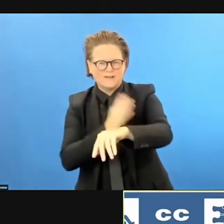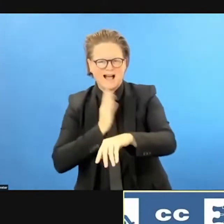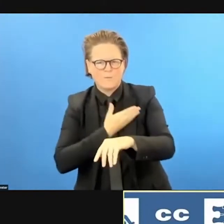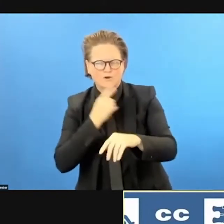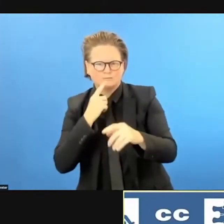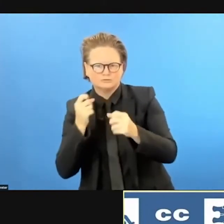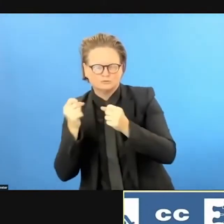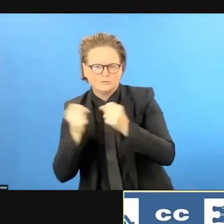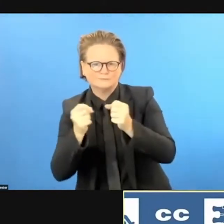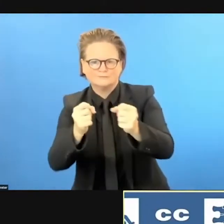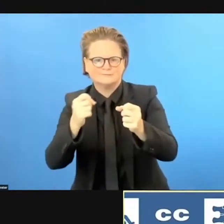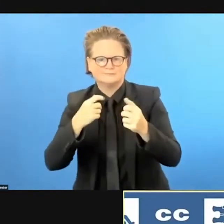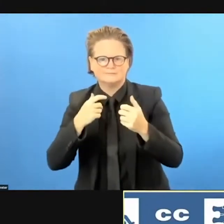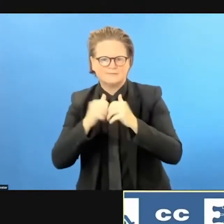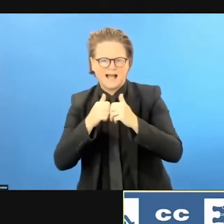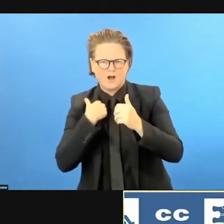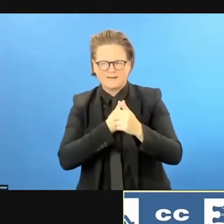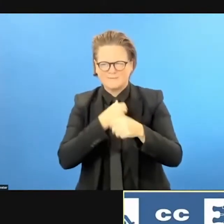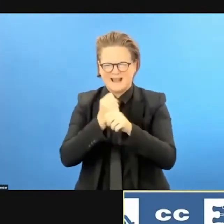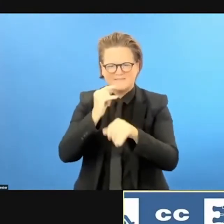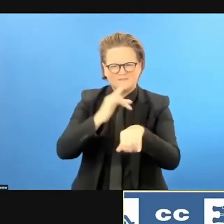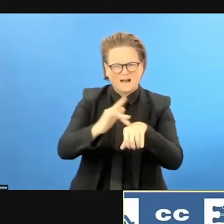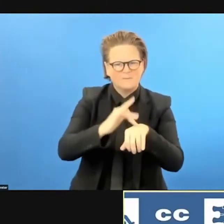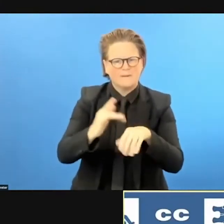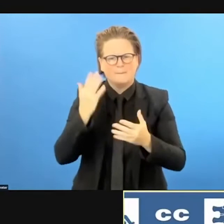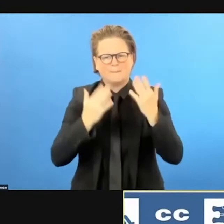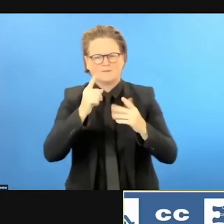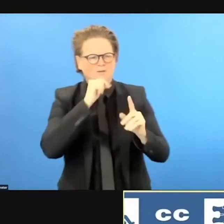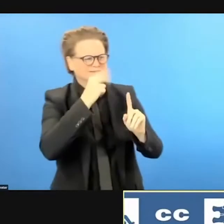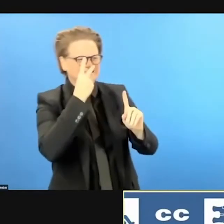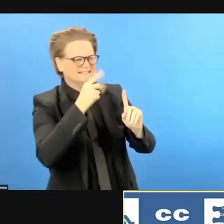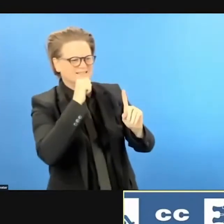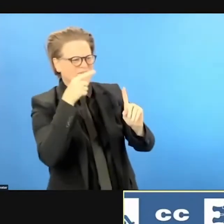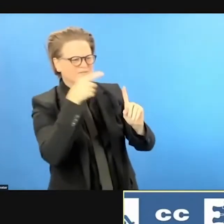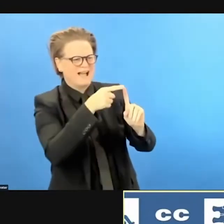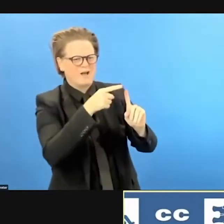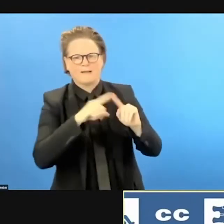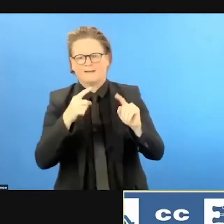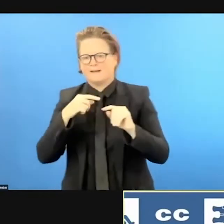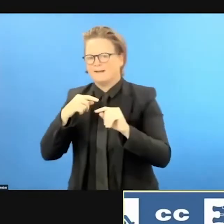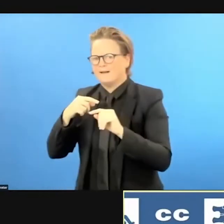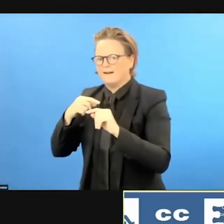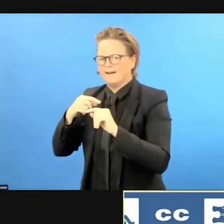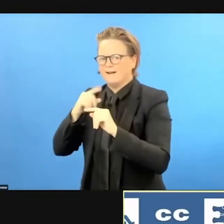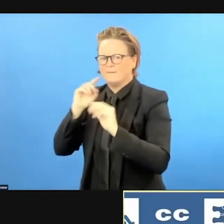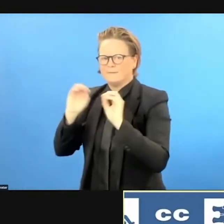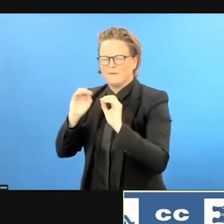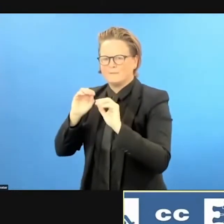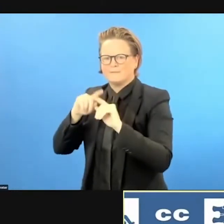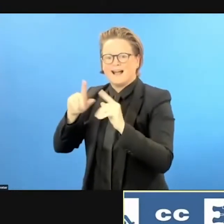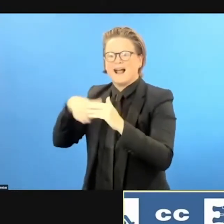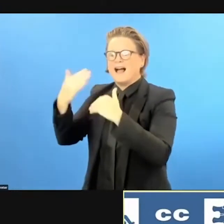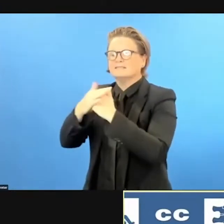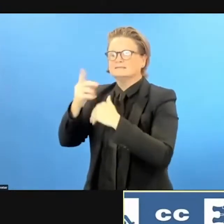you don't see the resources right away online, there may be something else that's in the works that you can learn about or